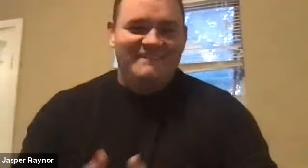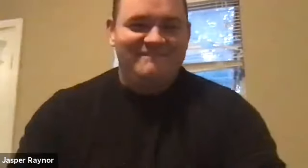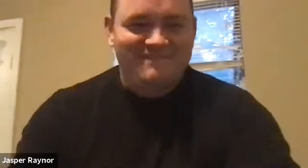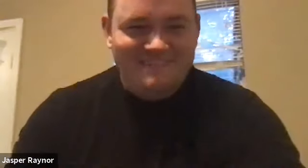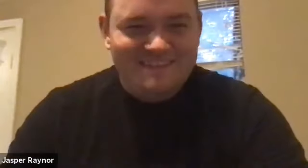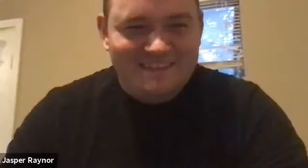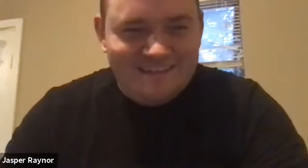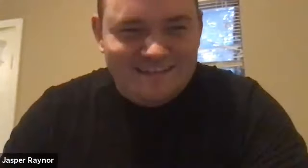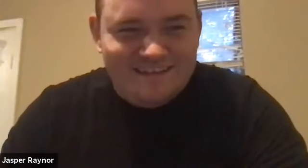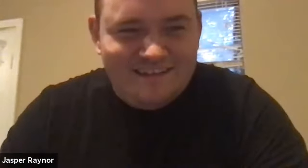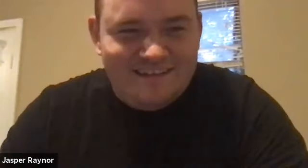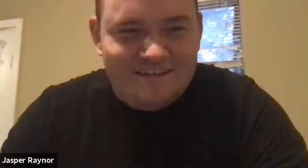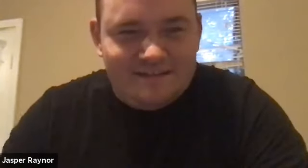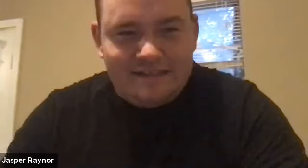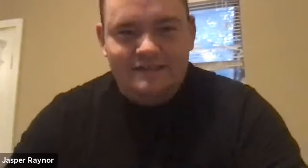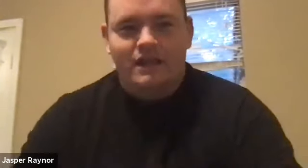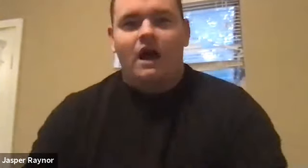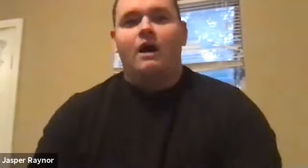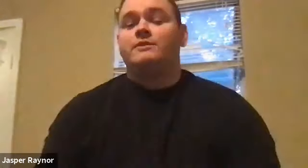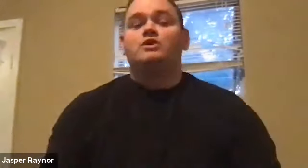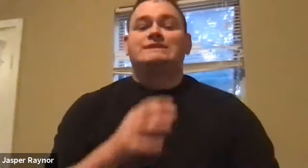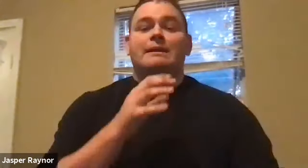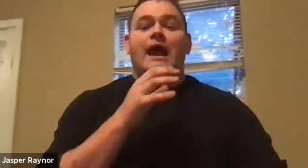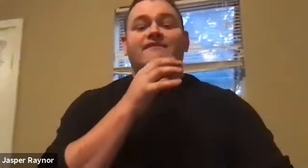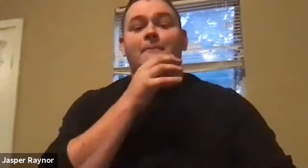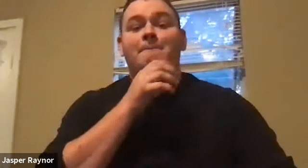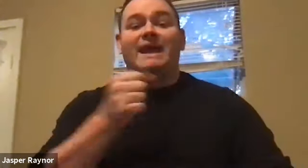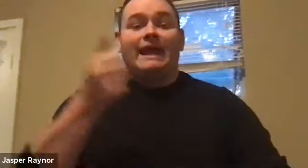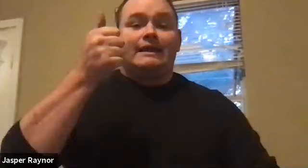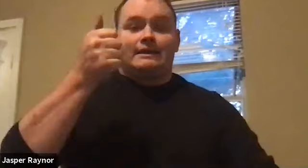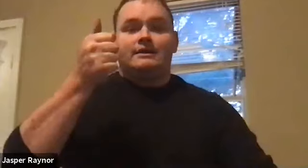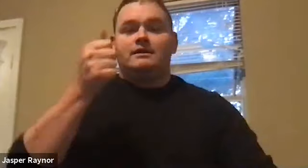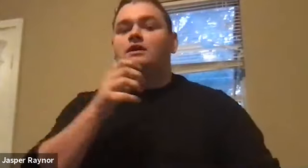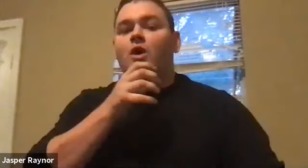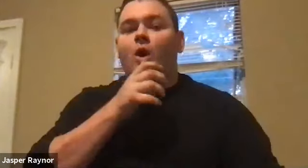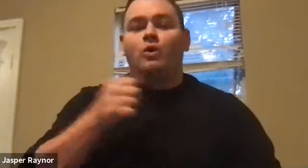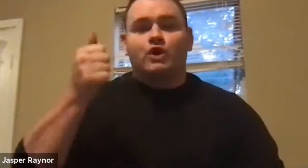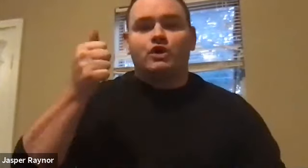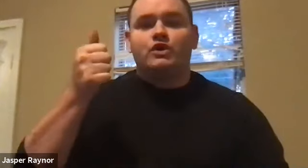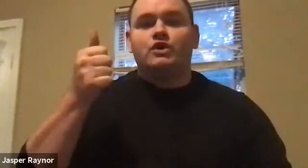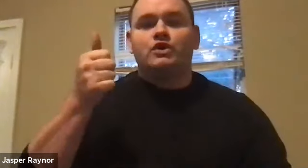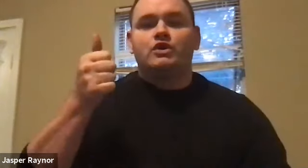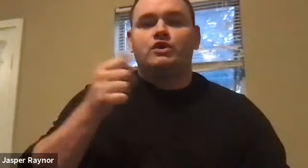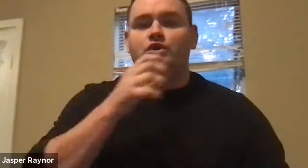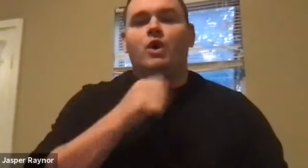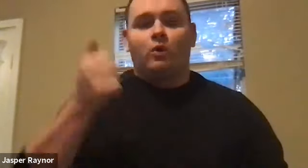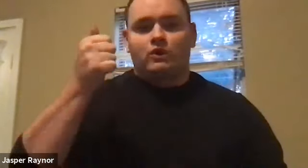big brother? No, you would say, "I have a big, older, Big.